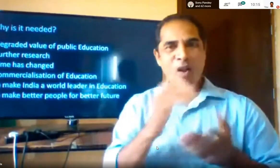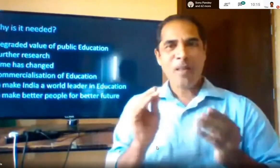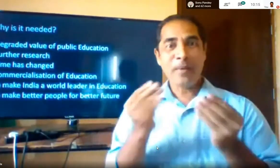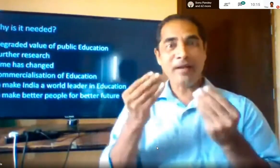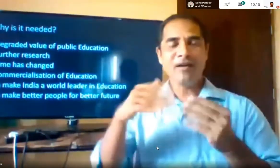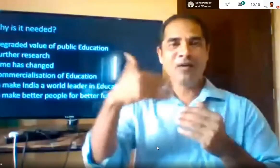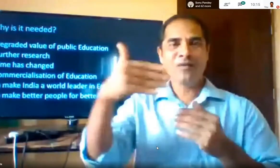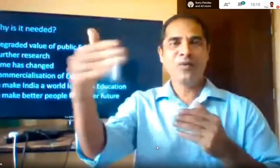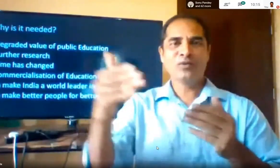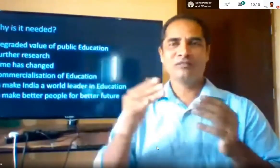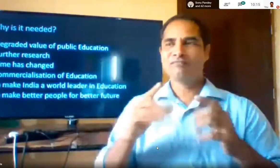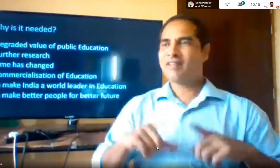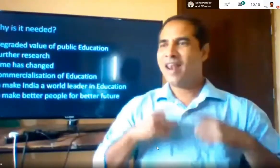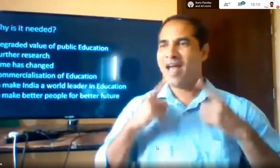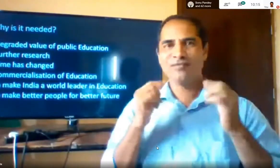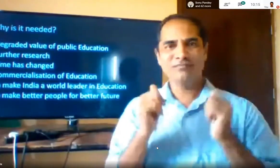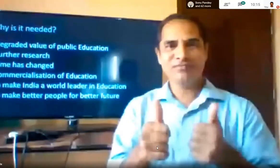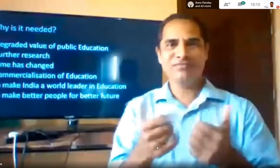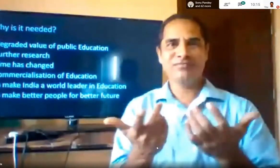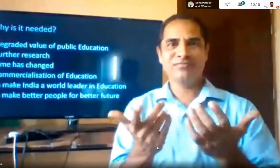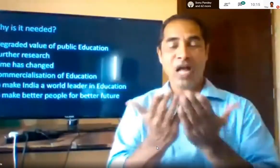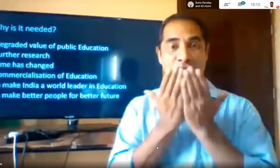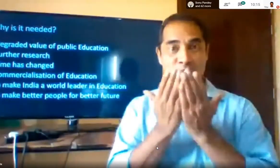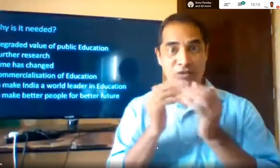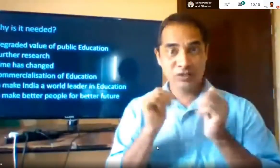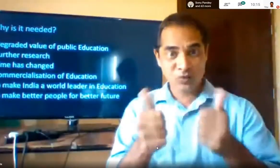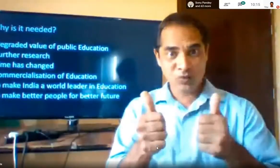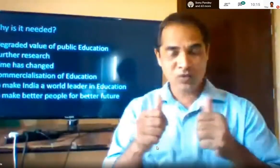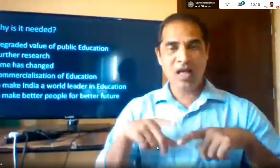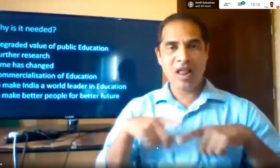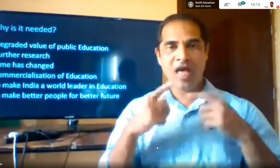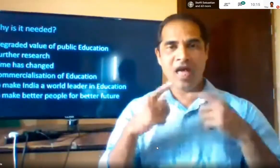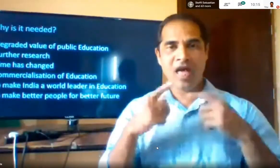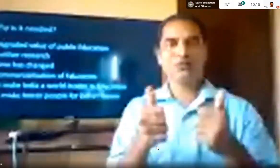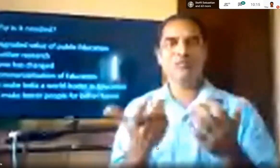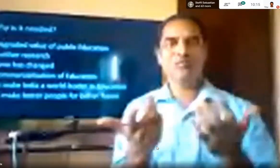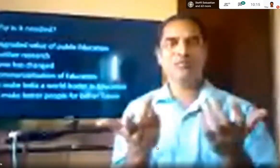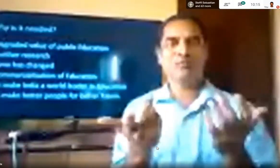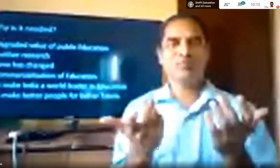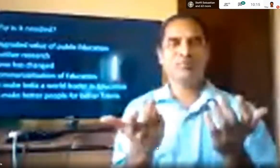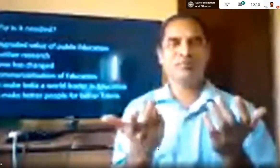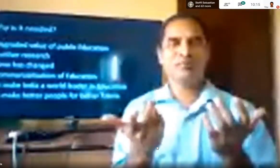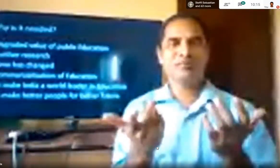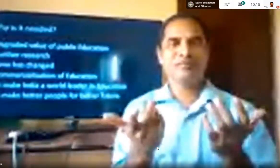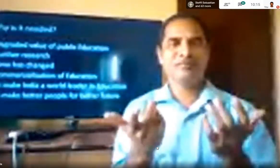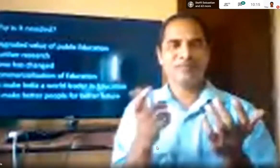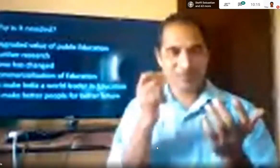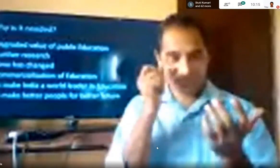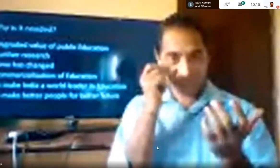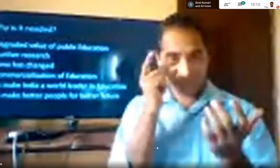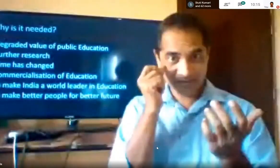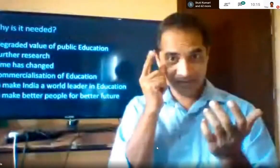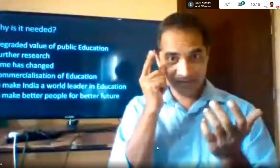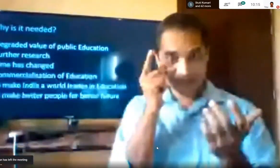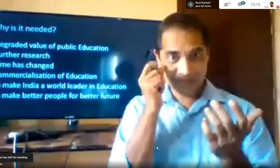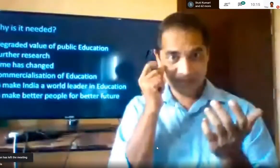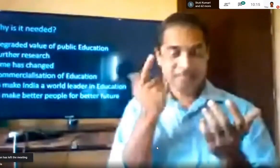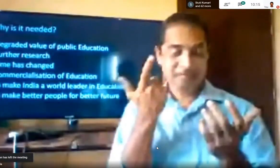in the future. That is the aim of national education policy, and gradually the life of the people